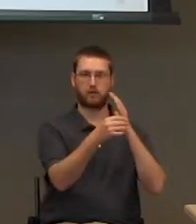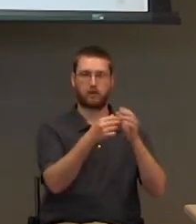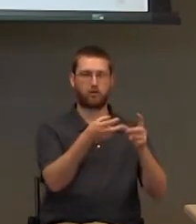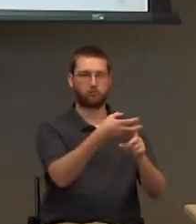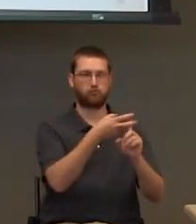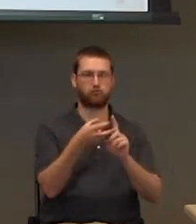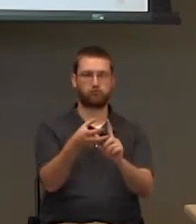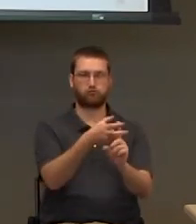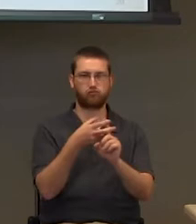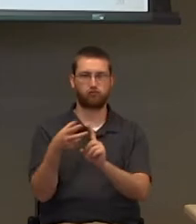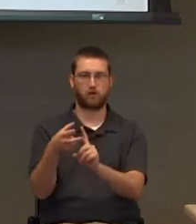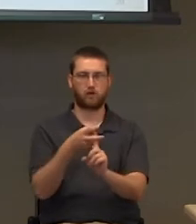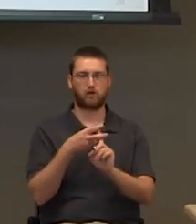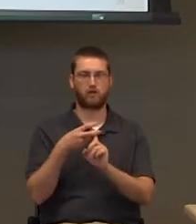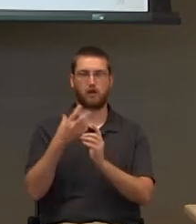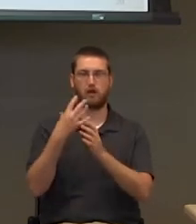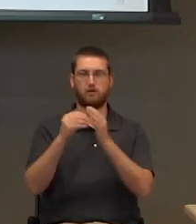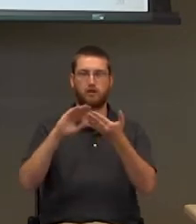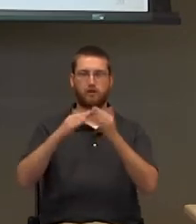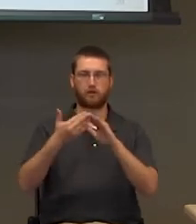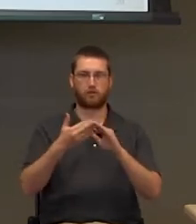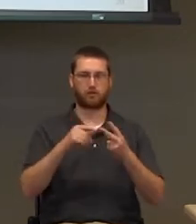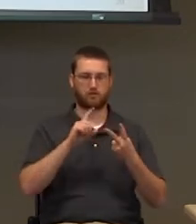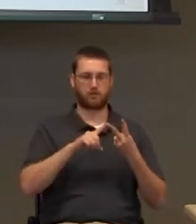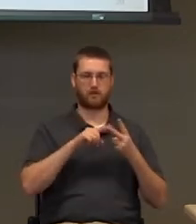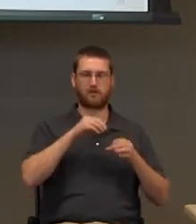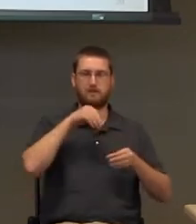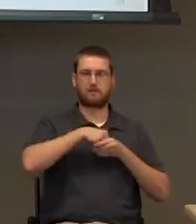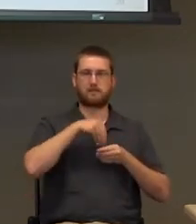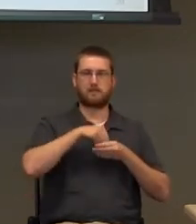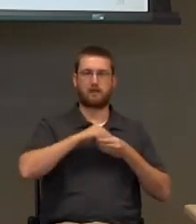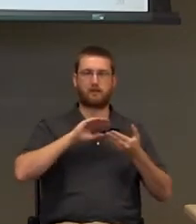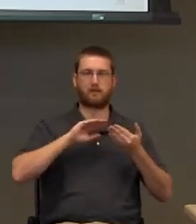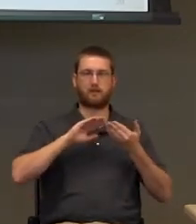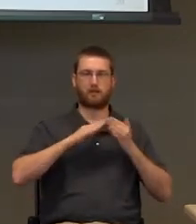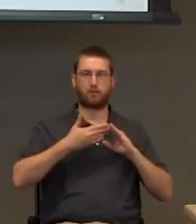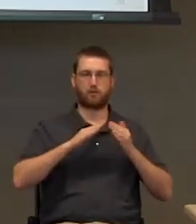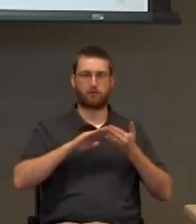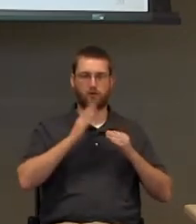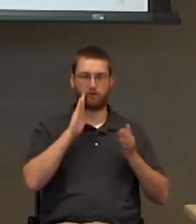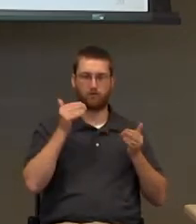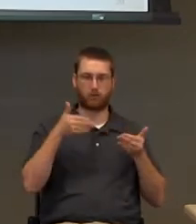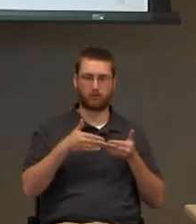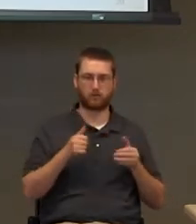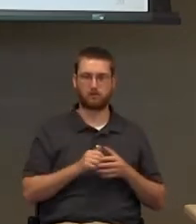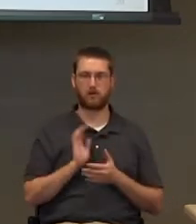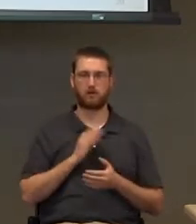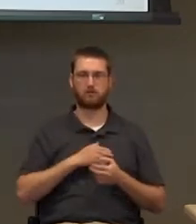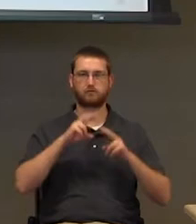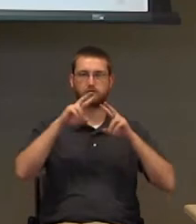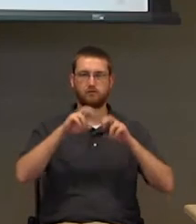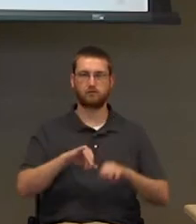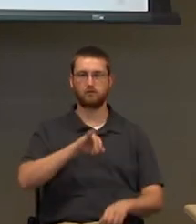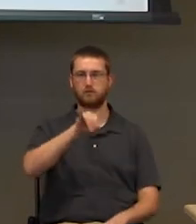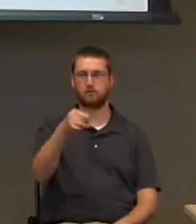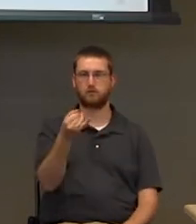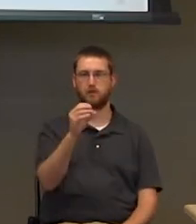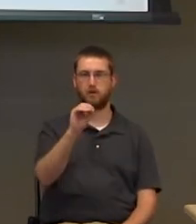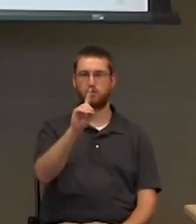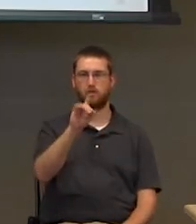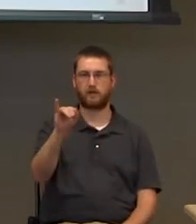your recruitment, your out of the community. One should be your internal. From our assessment, we believe that Jody